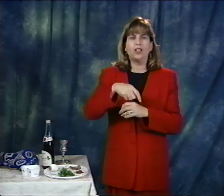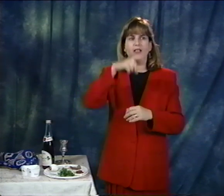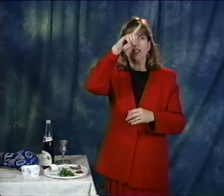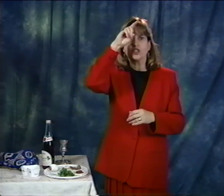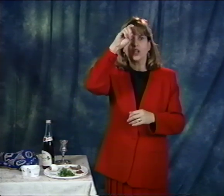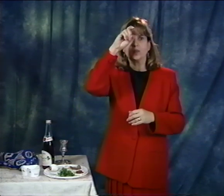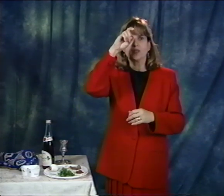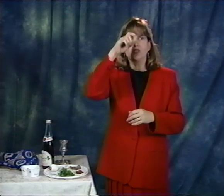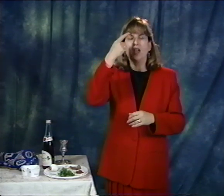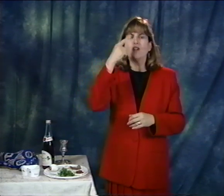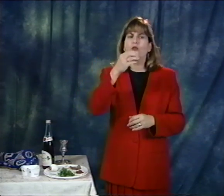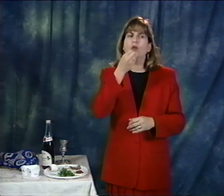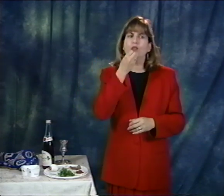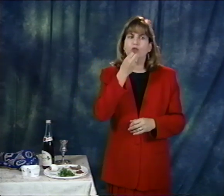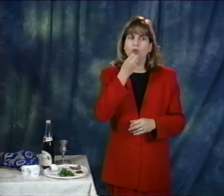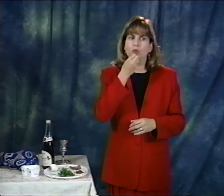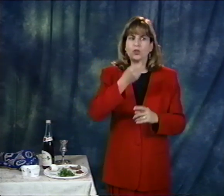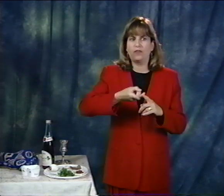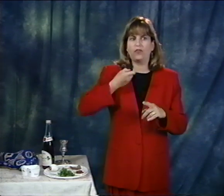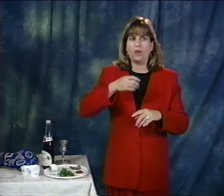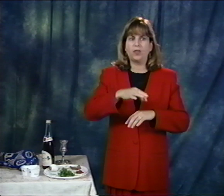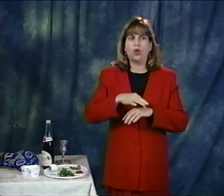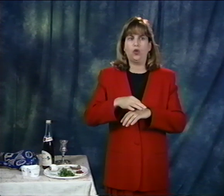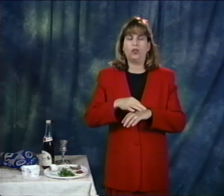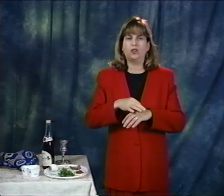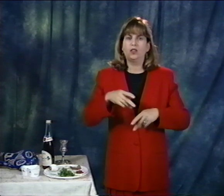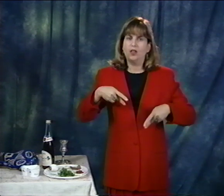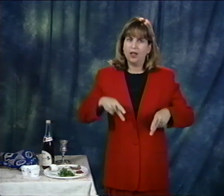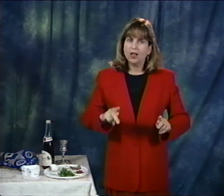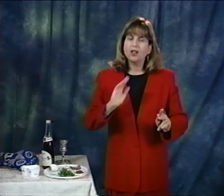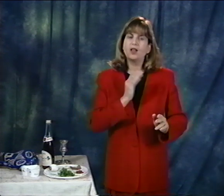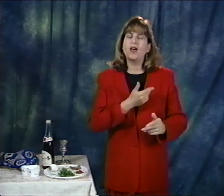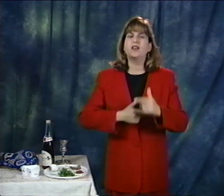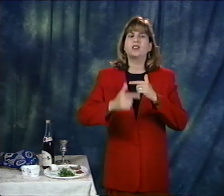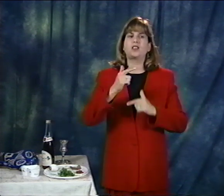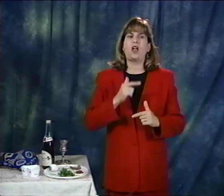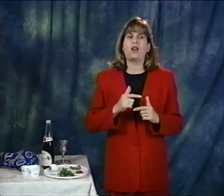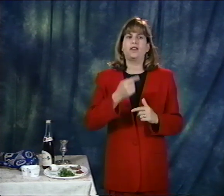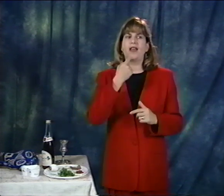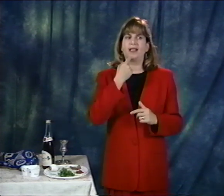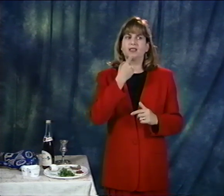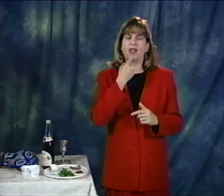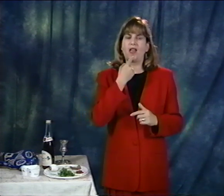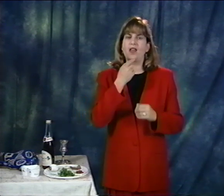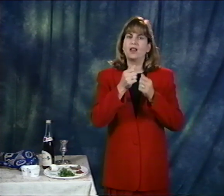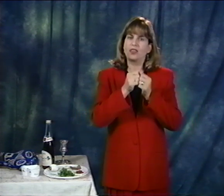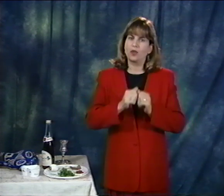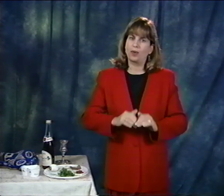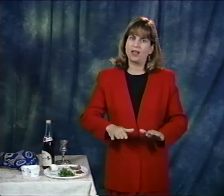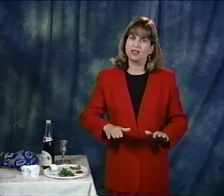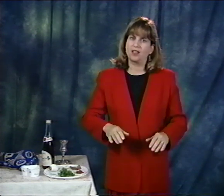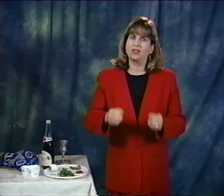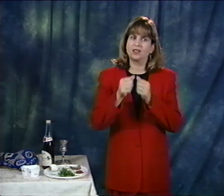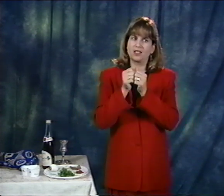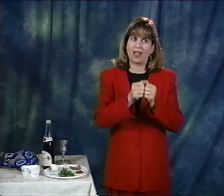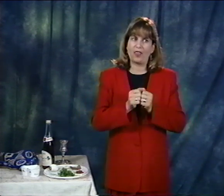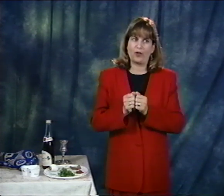in Egypt and for the food from the earth. Let us sign and say the blessing together.